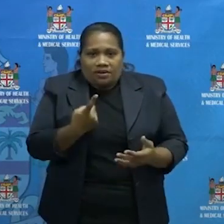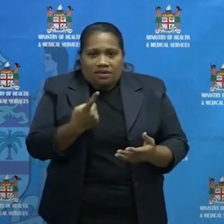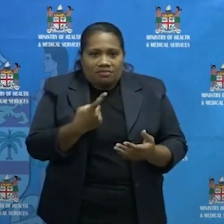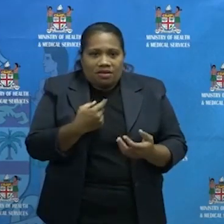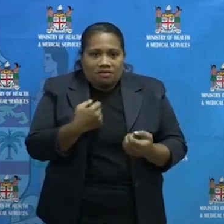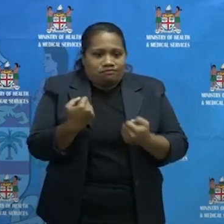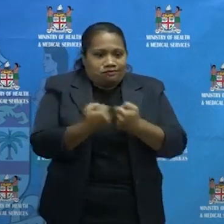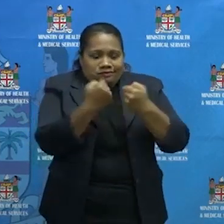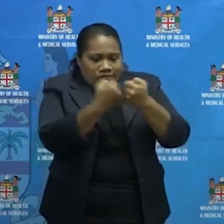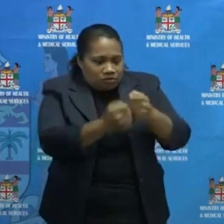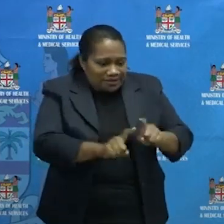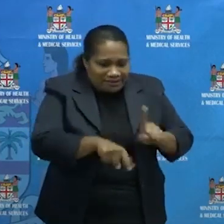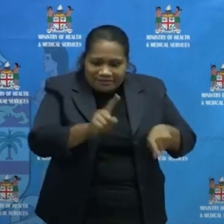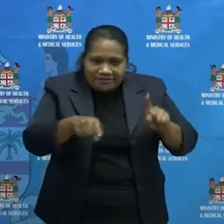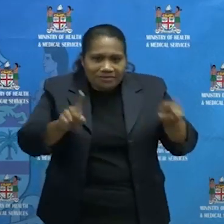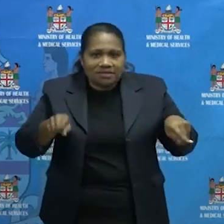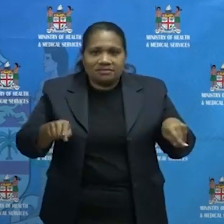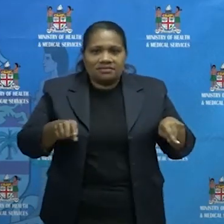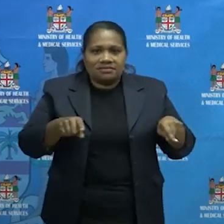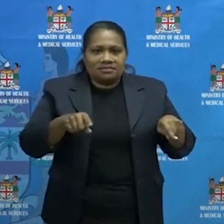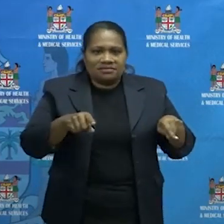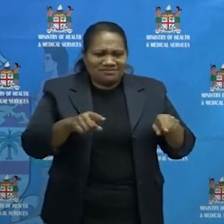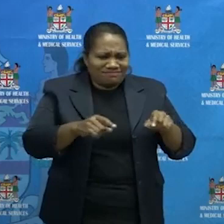on multiple islands at the same time.